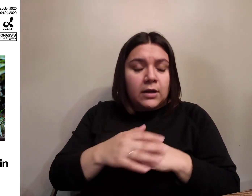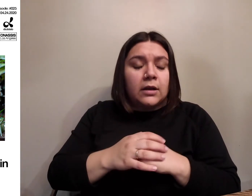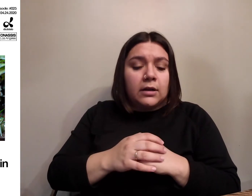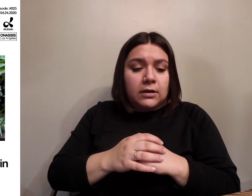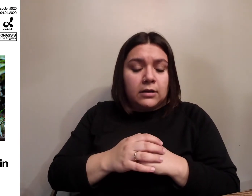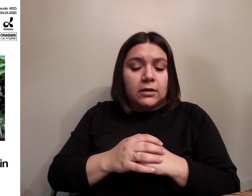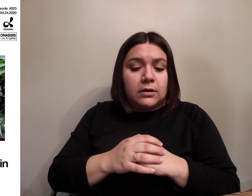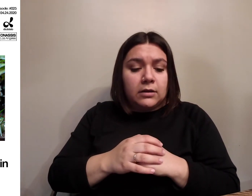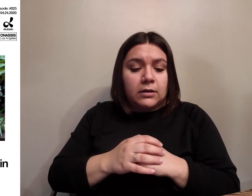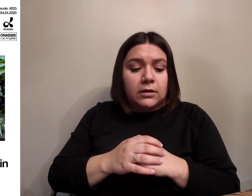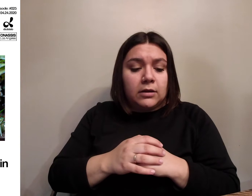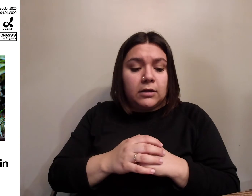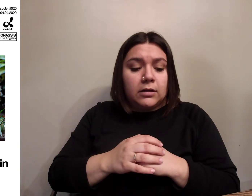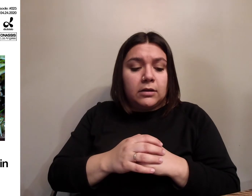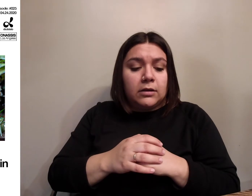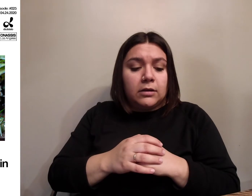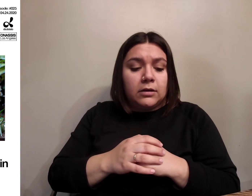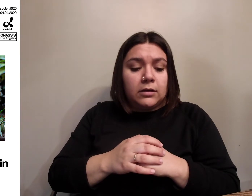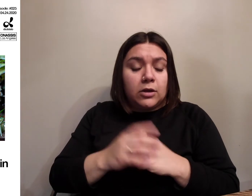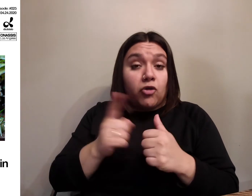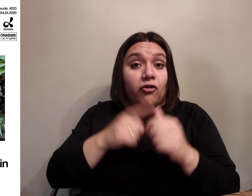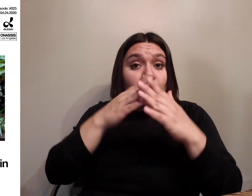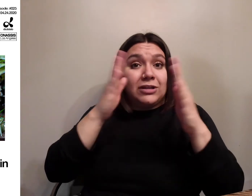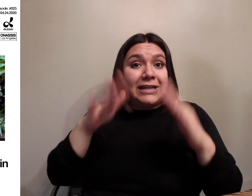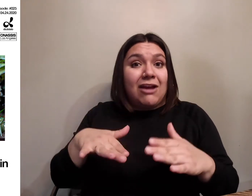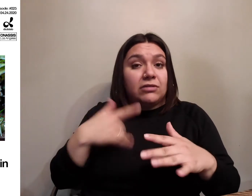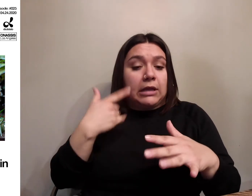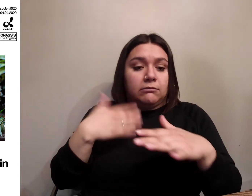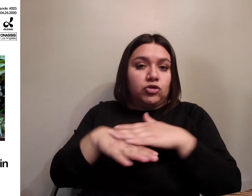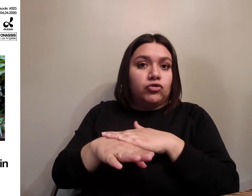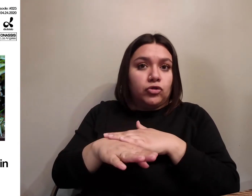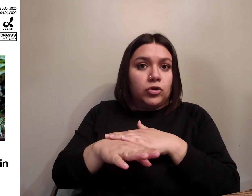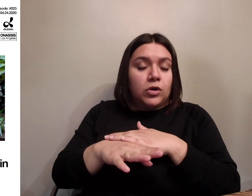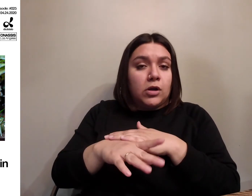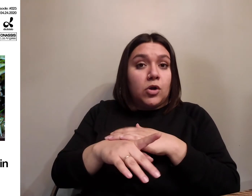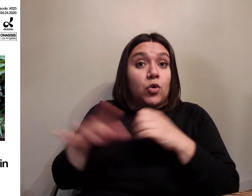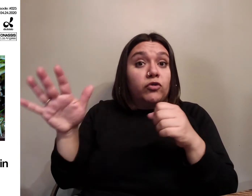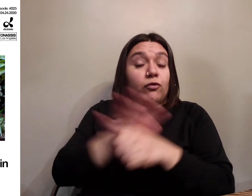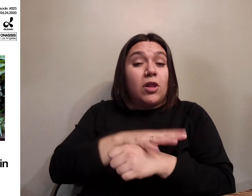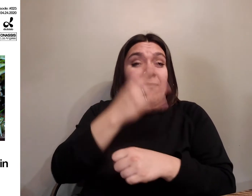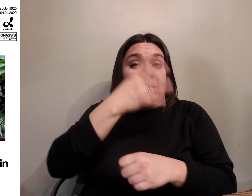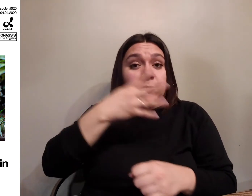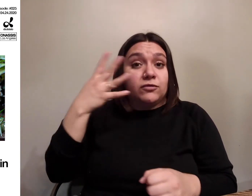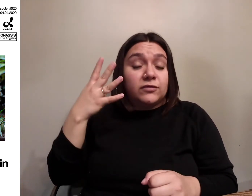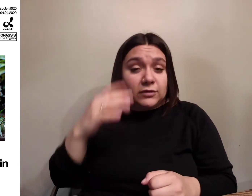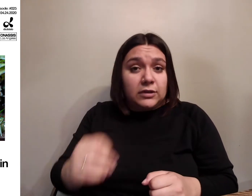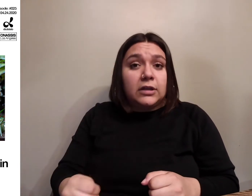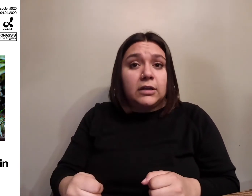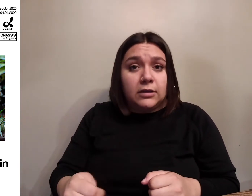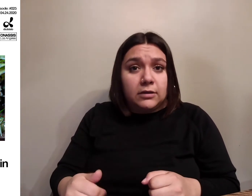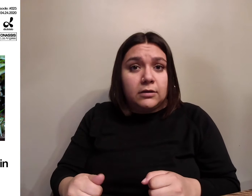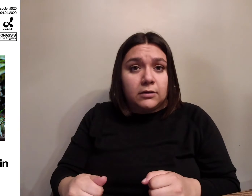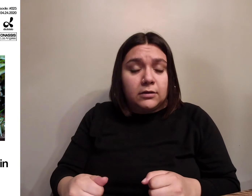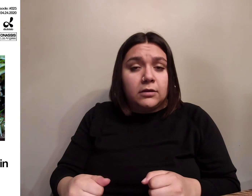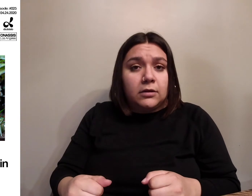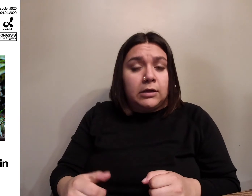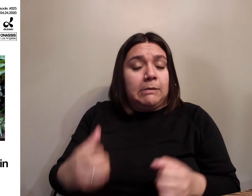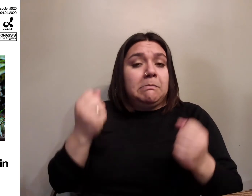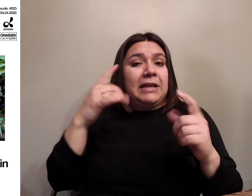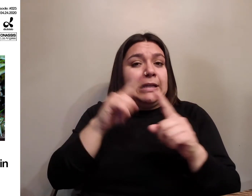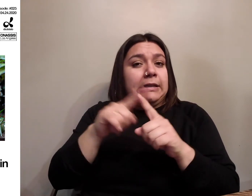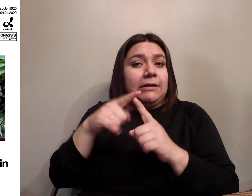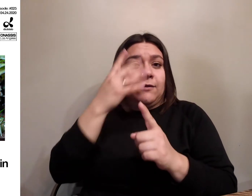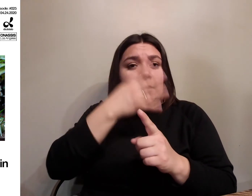Sans filtre. Reading Althusser, reading Jean-Paul Sartre, but not so much Simone de Beauvoir, you